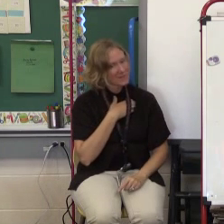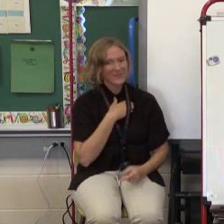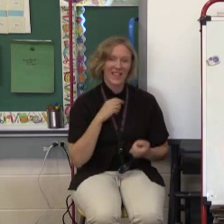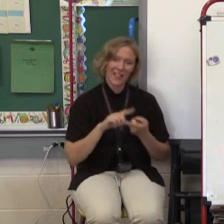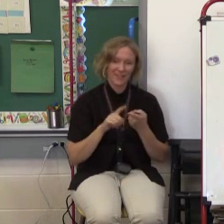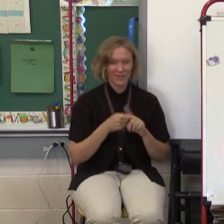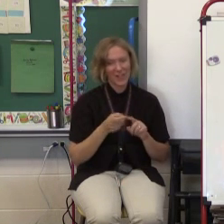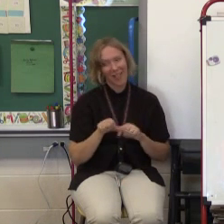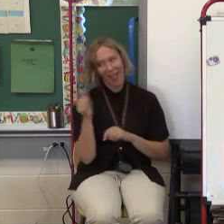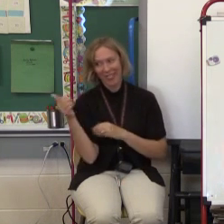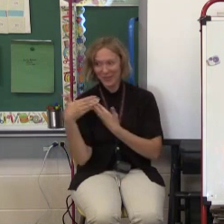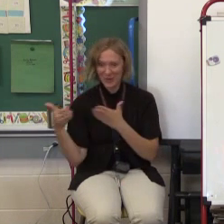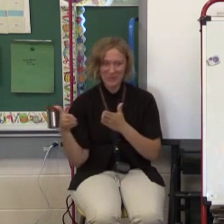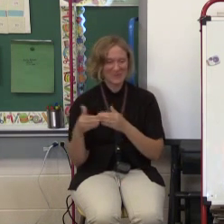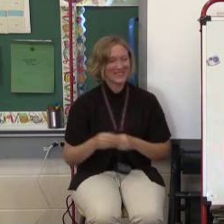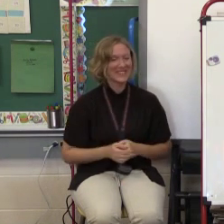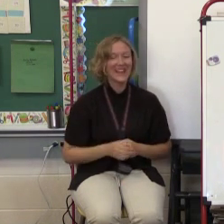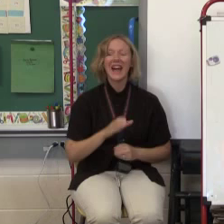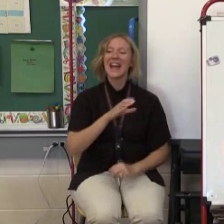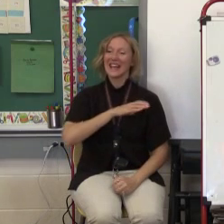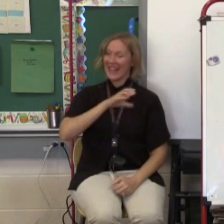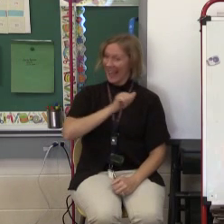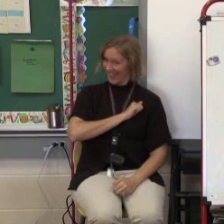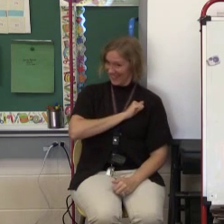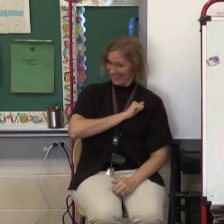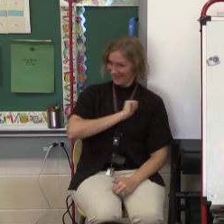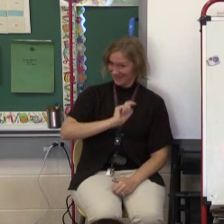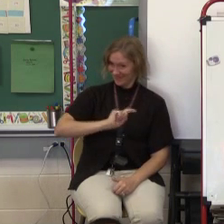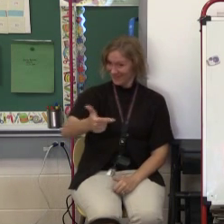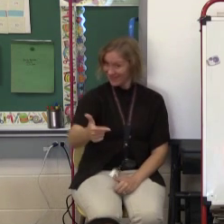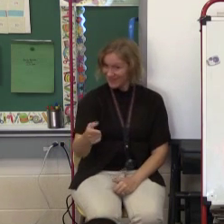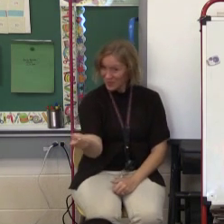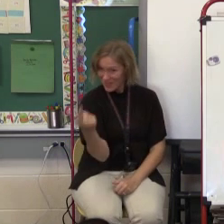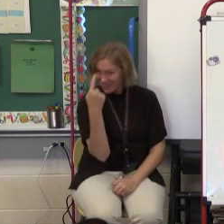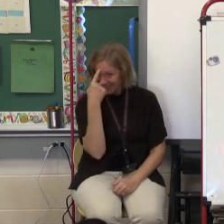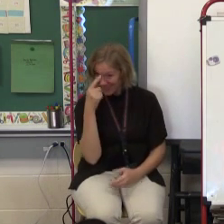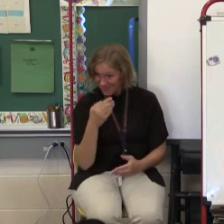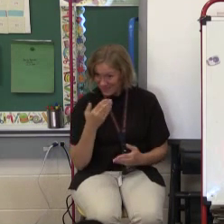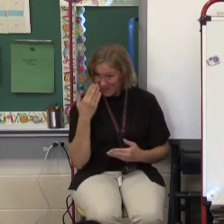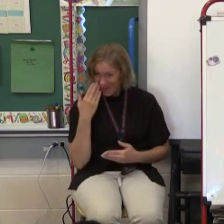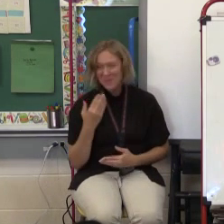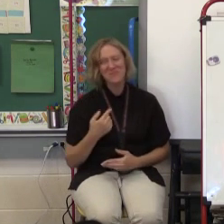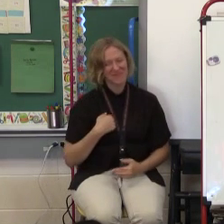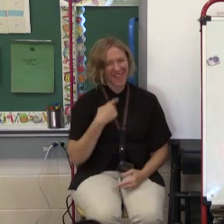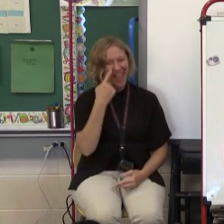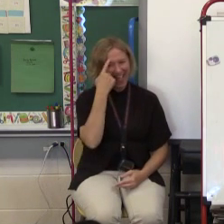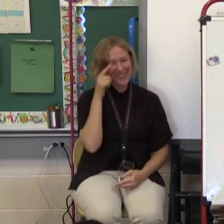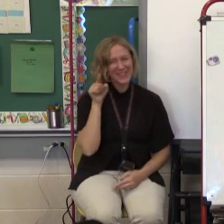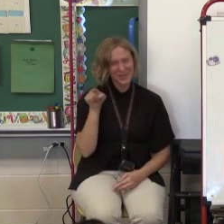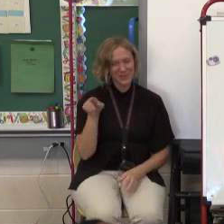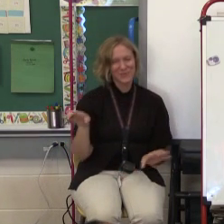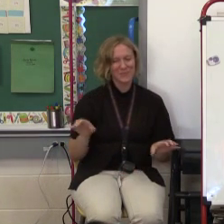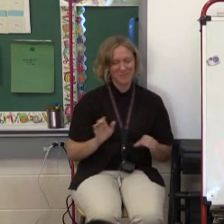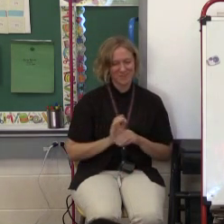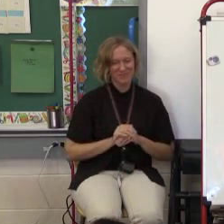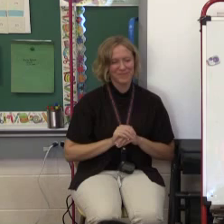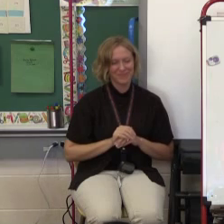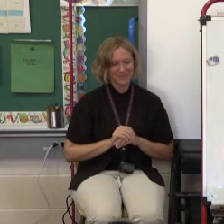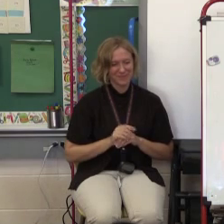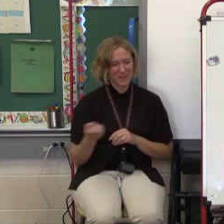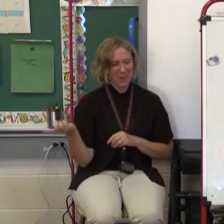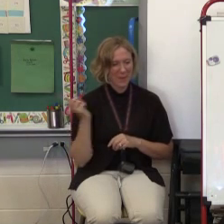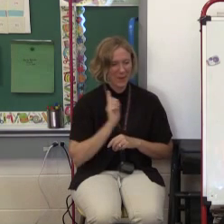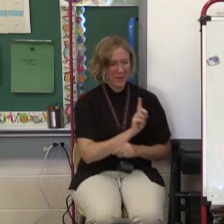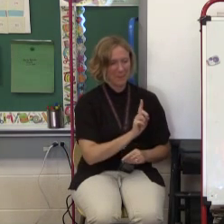Friends in another room. Callie, think you got it? I think you do. Come on up.